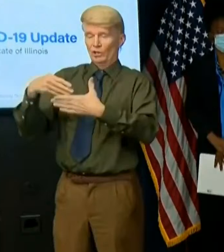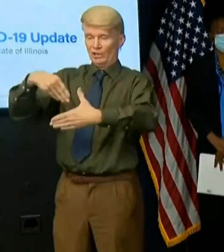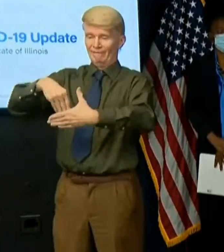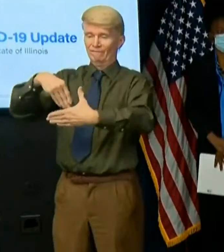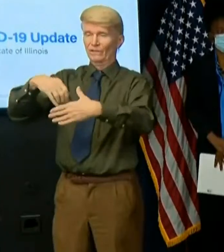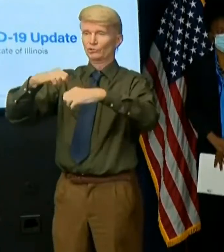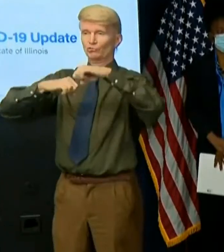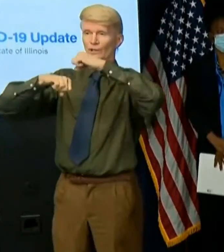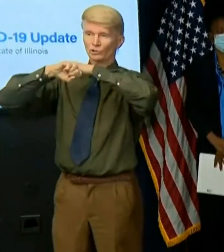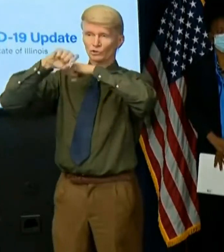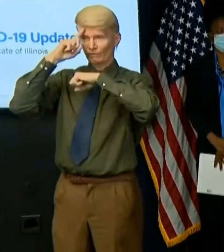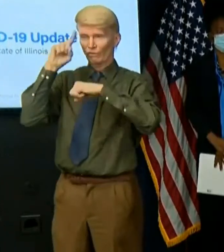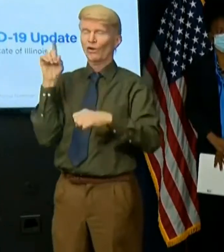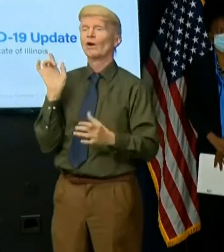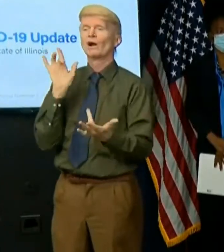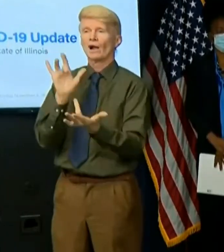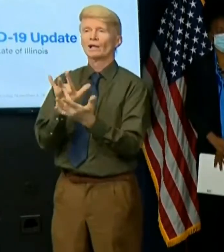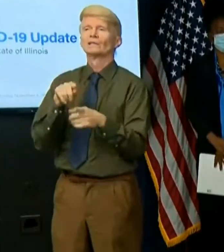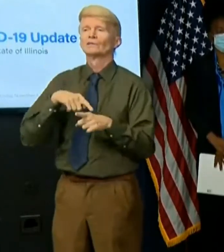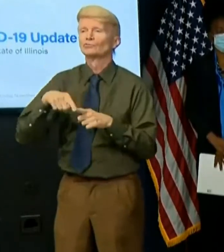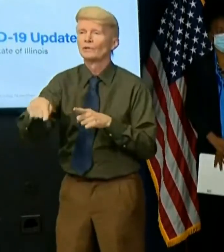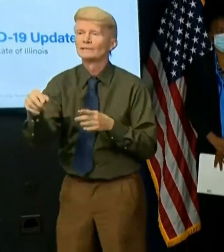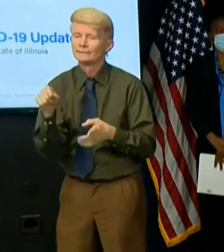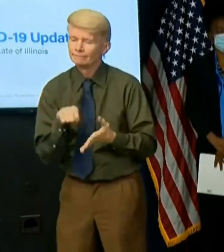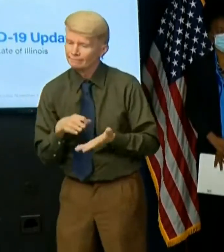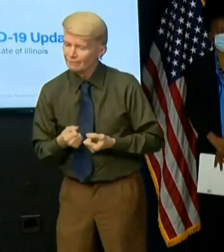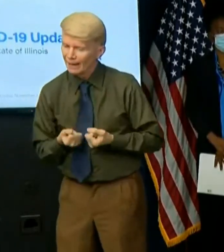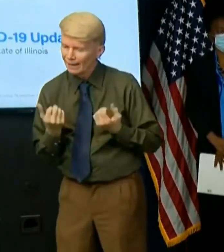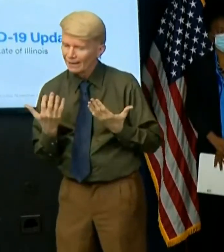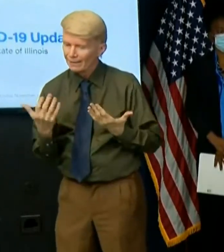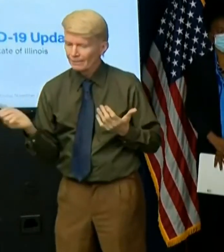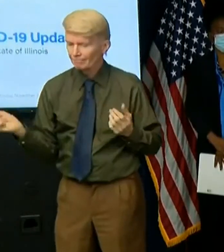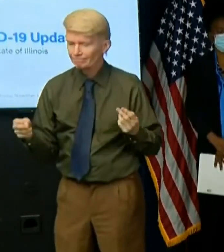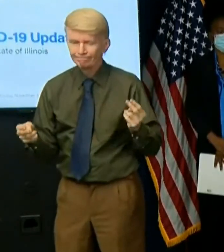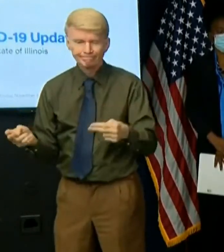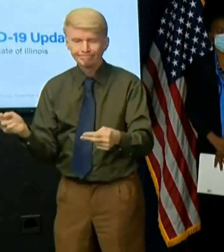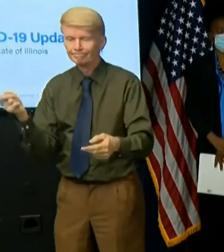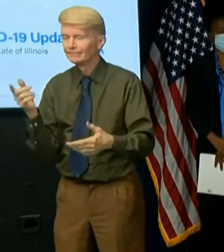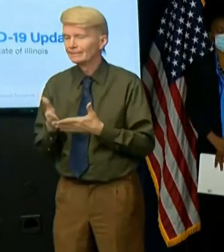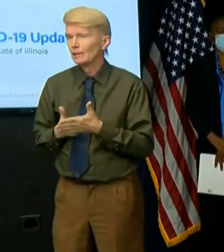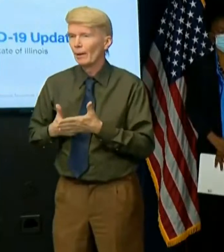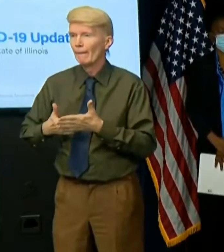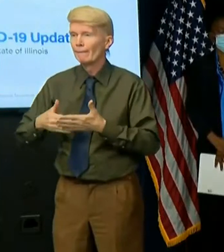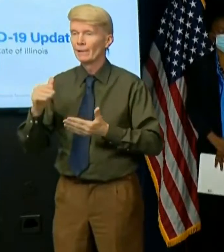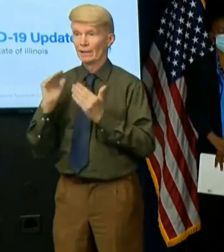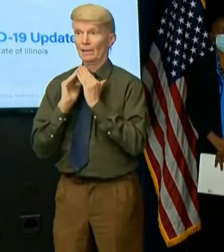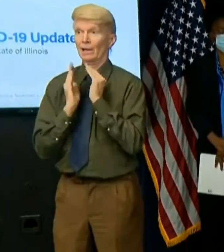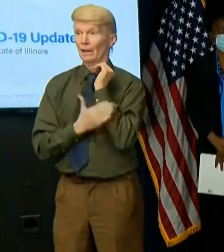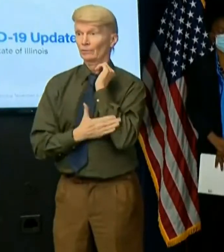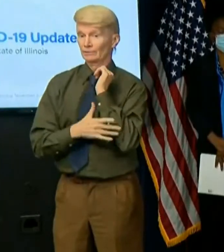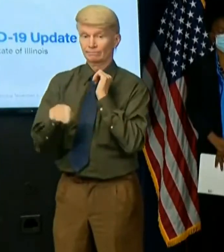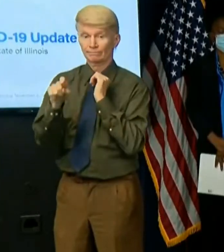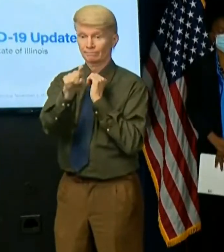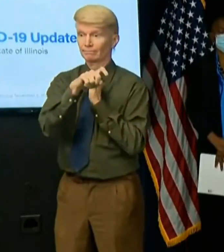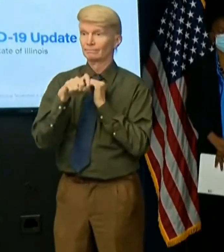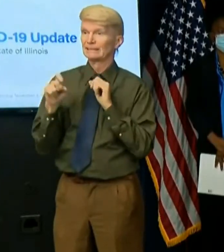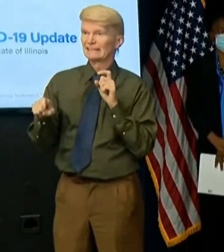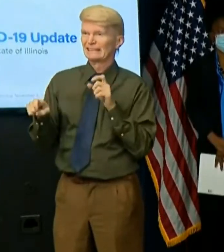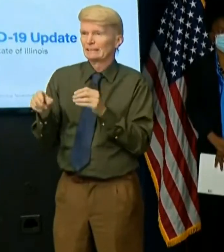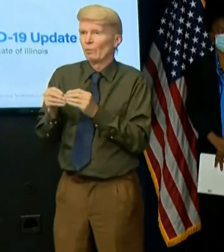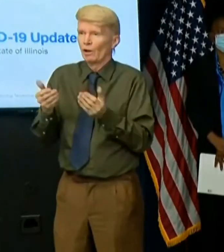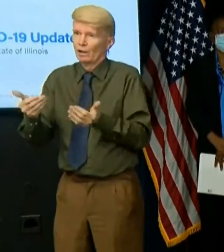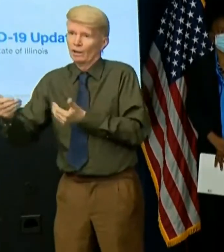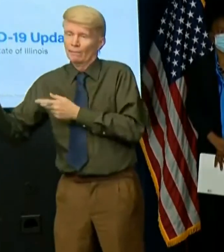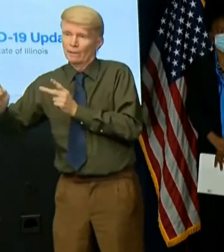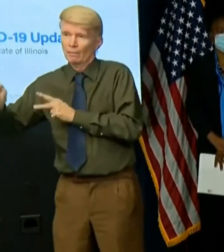infrastructure for contact tracing. It's still filling in. There are parts of it that, there are counties that need more hiring to be done, and